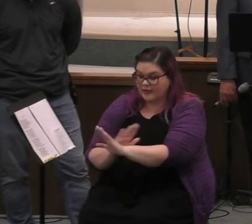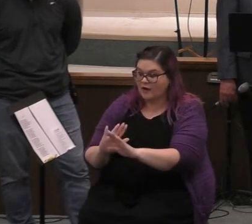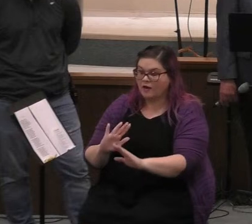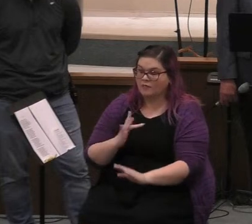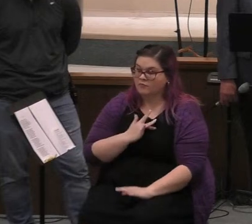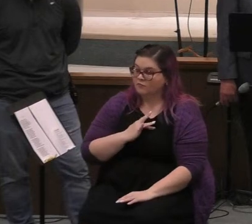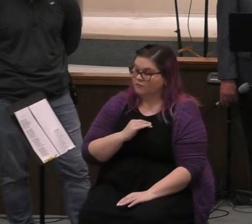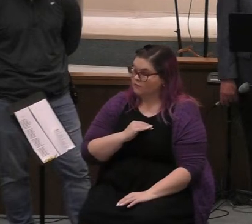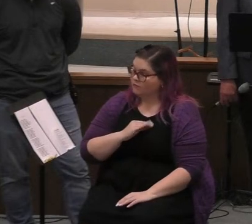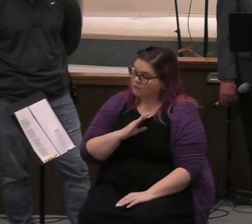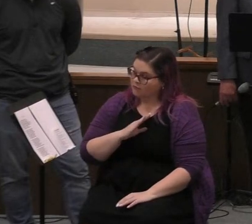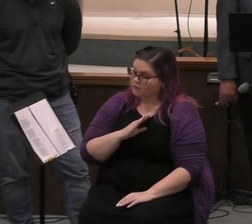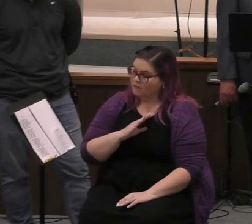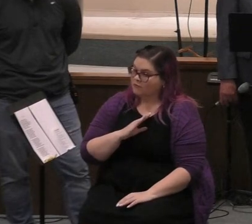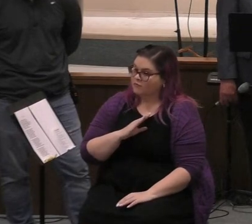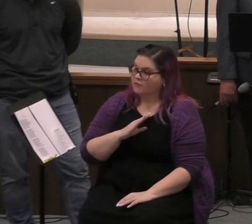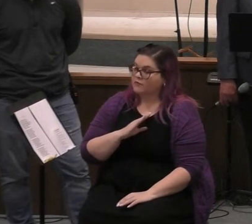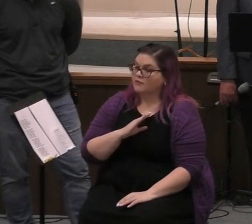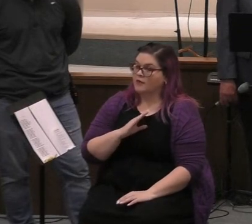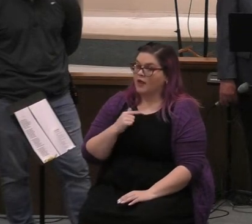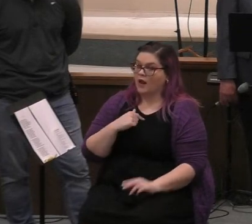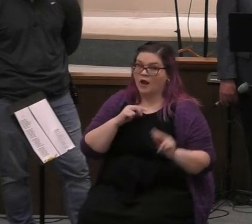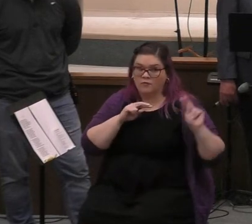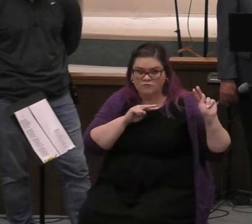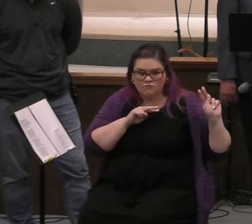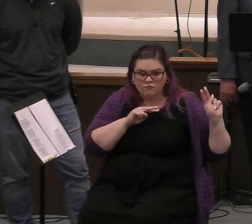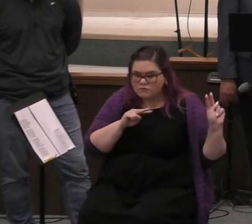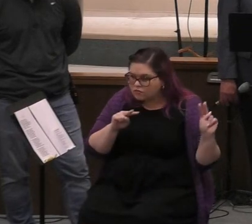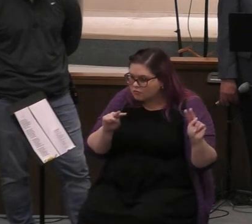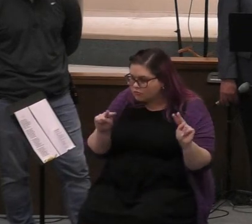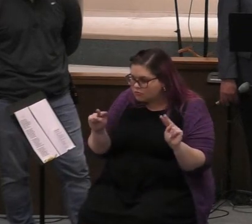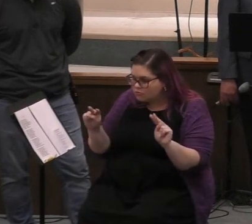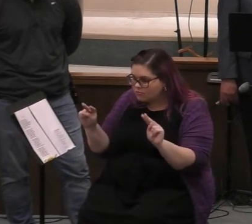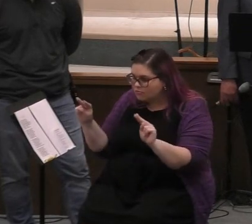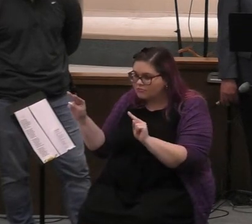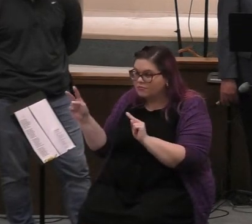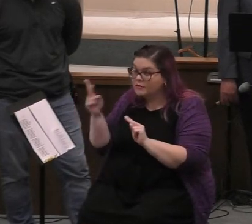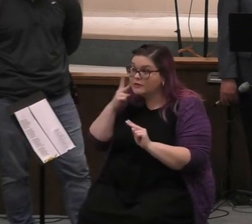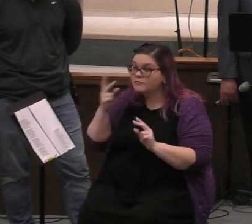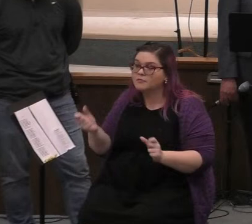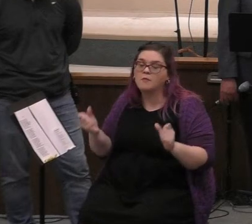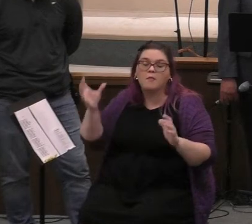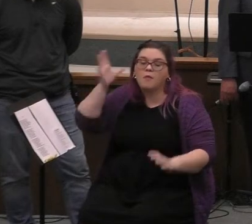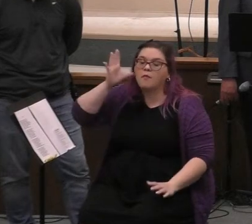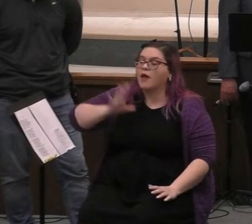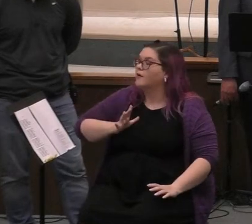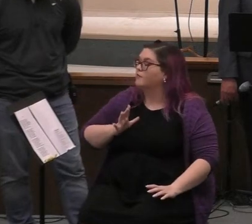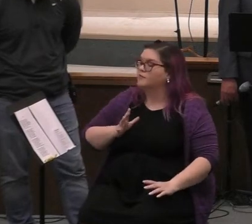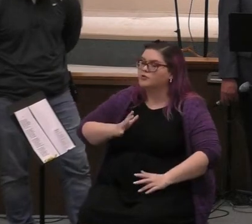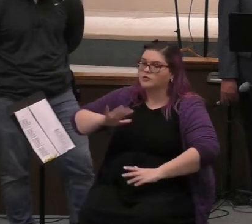stimulating spiritually to look around the auditorium and see guys singing at the top of their voices